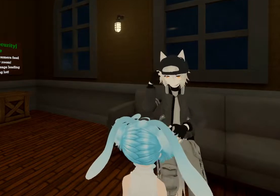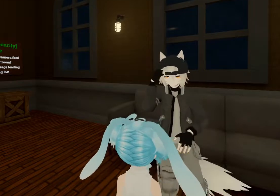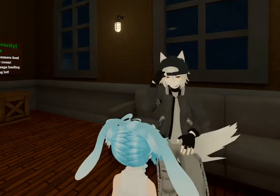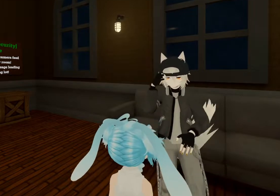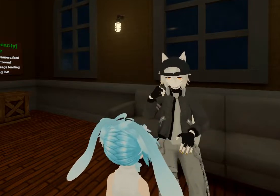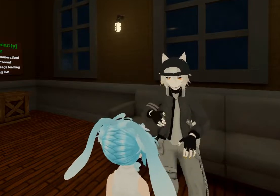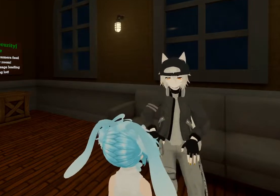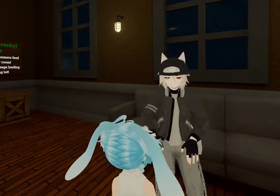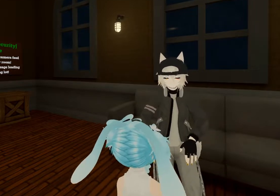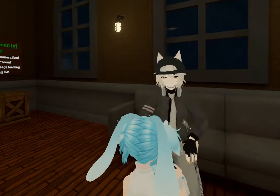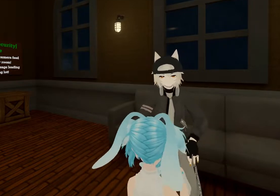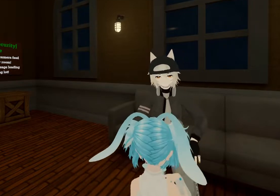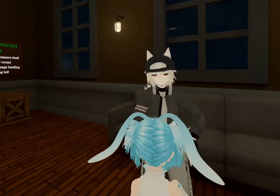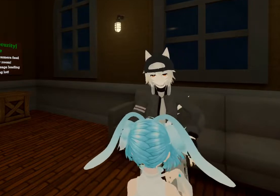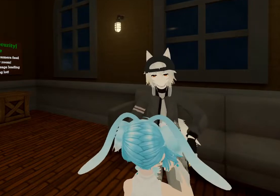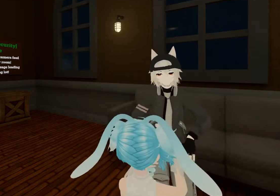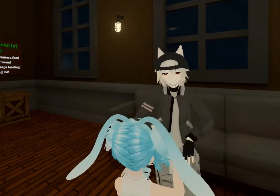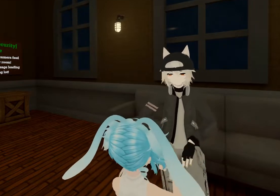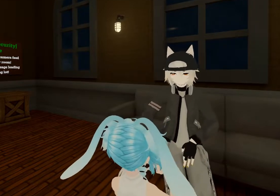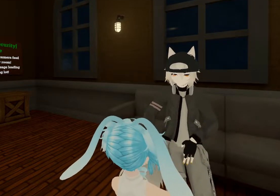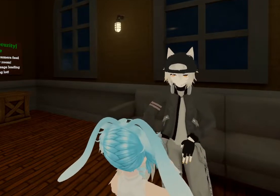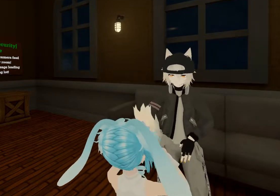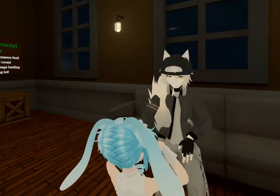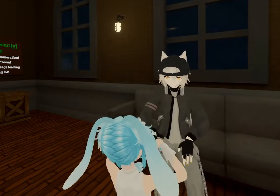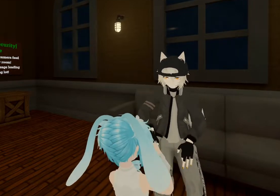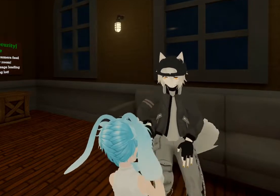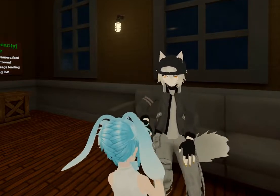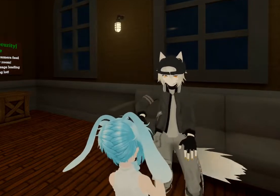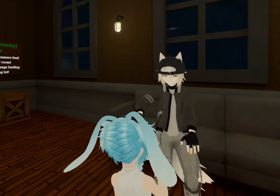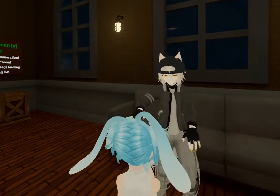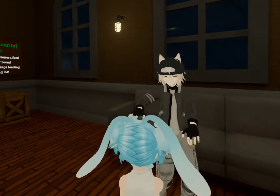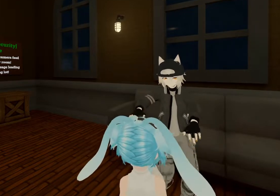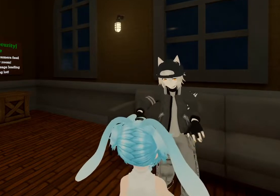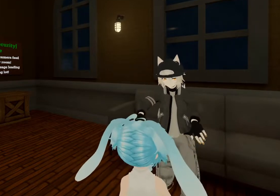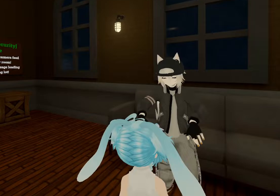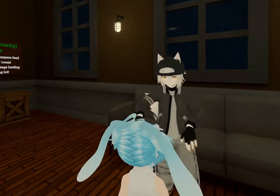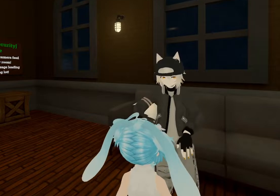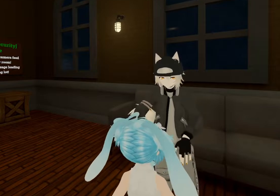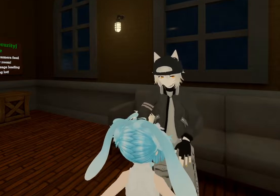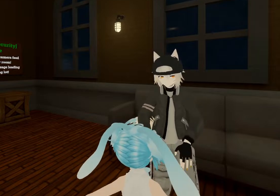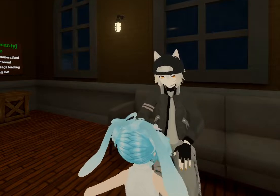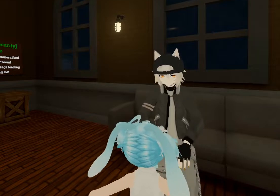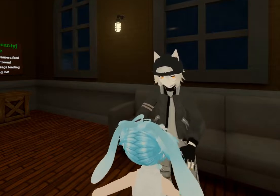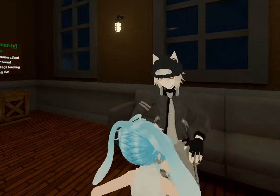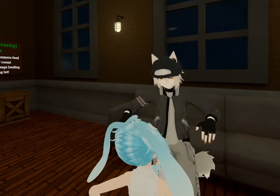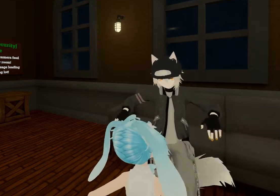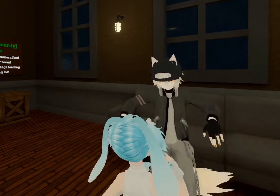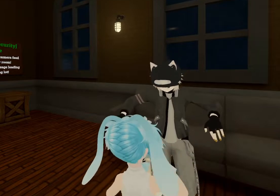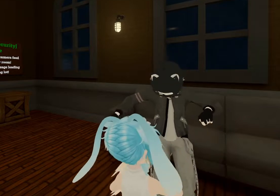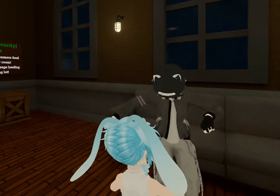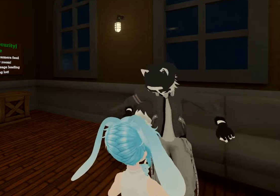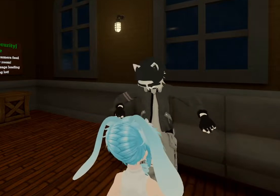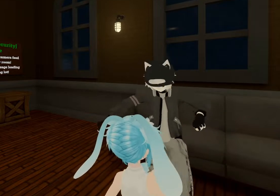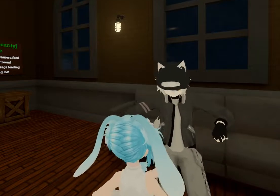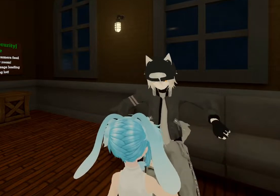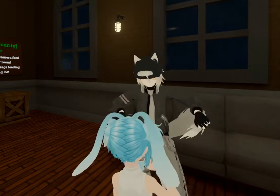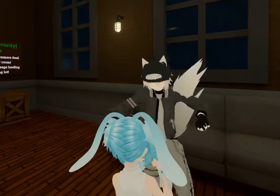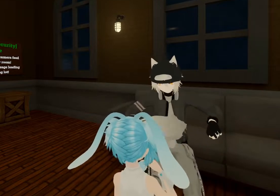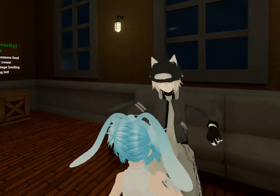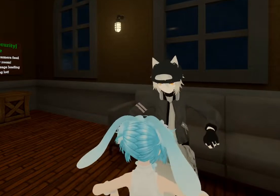basically twisting. So you're twisting or you're twisting for how, and then how are you? And then there's with a